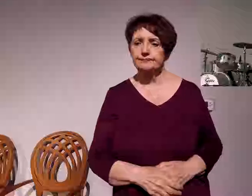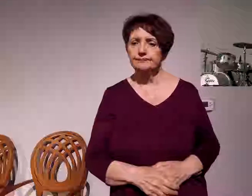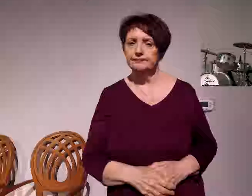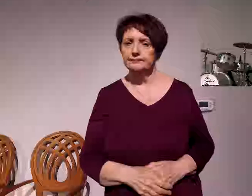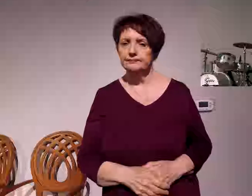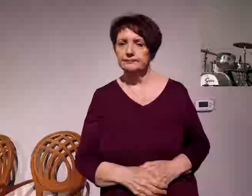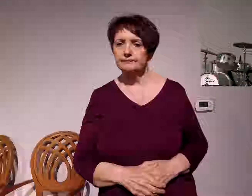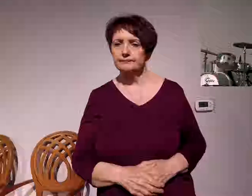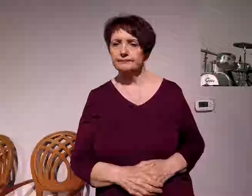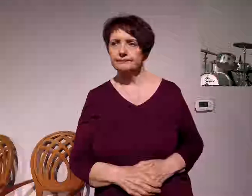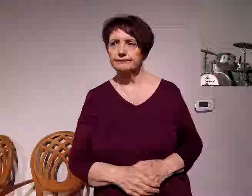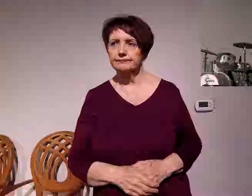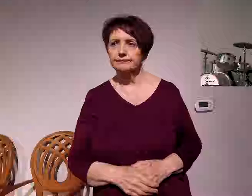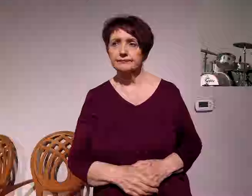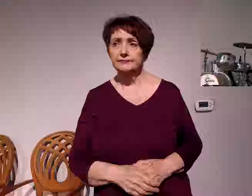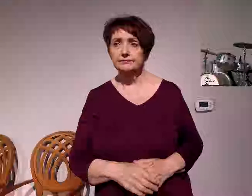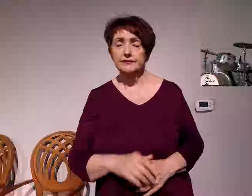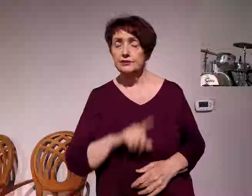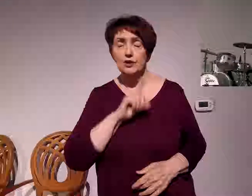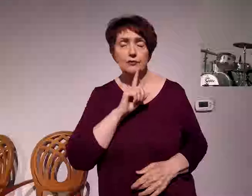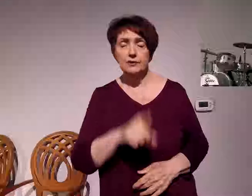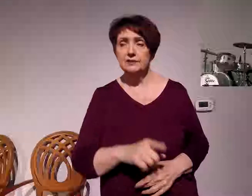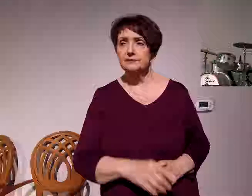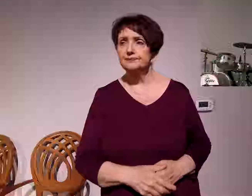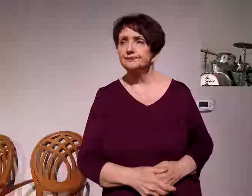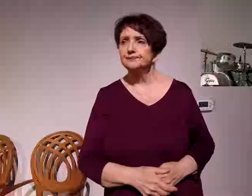such thing. There's no such thing.